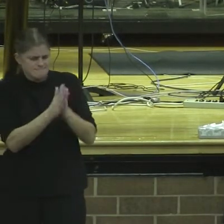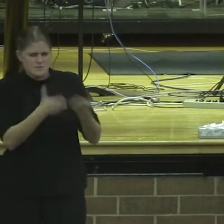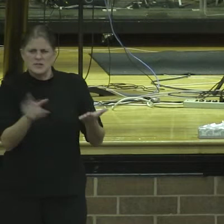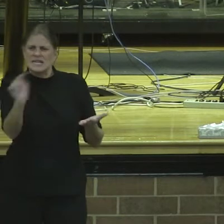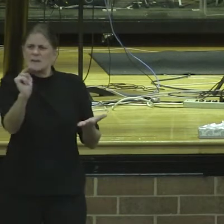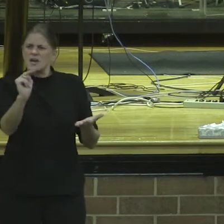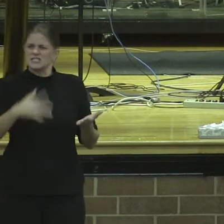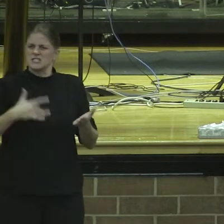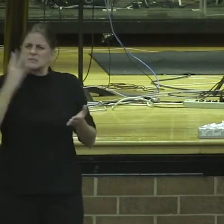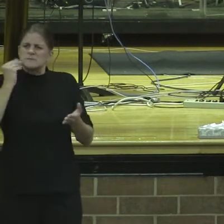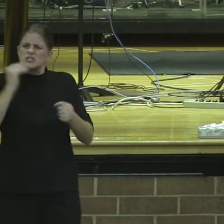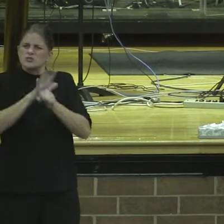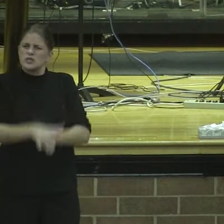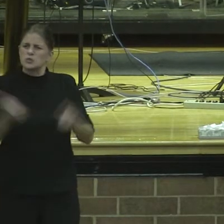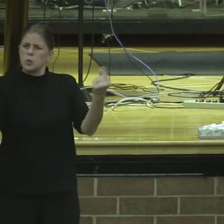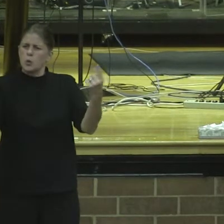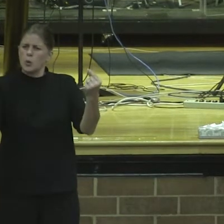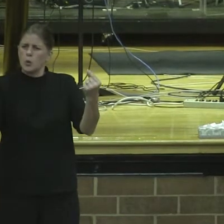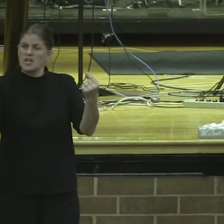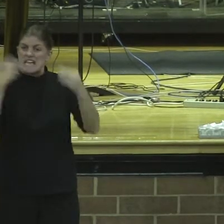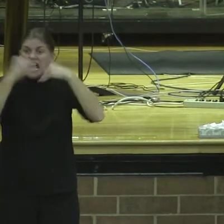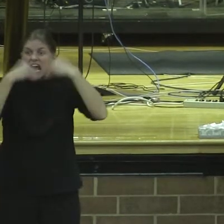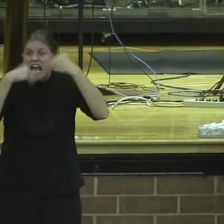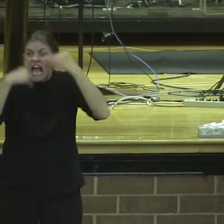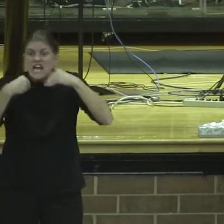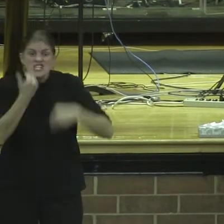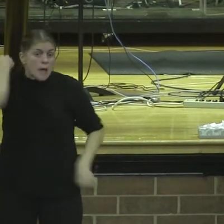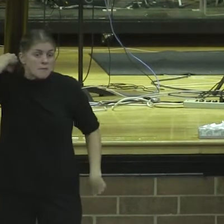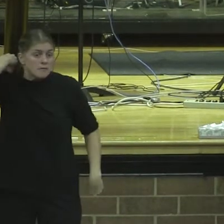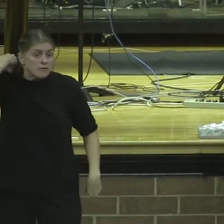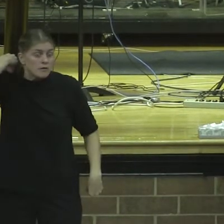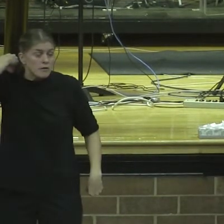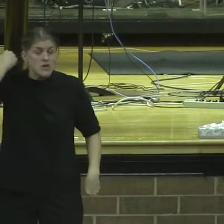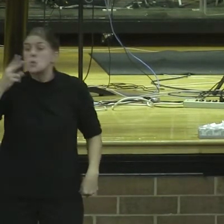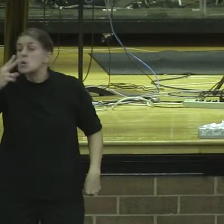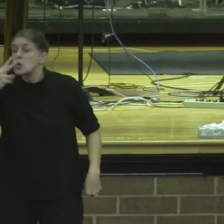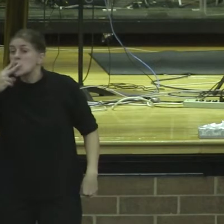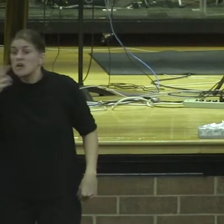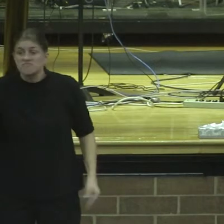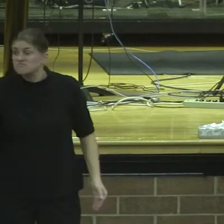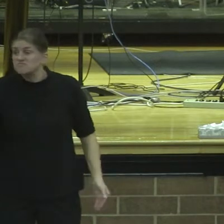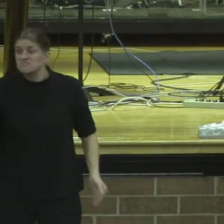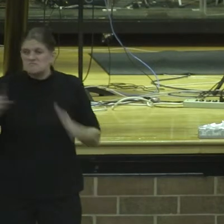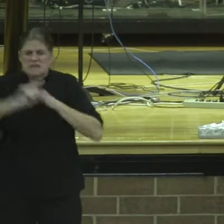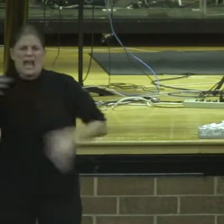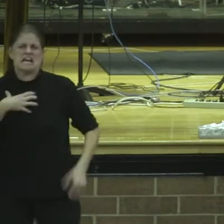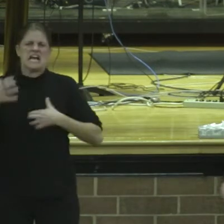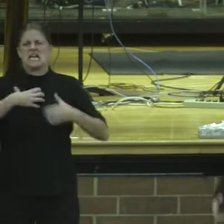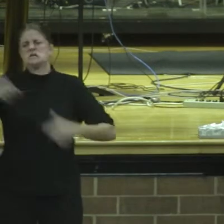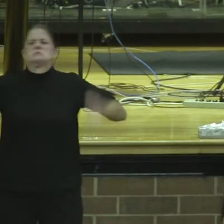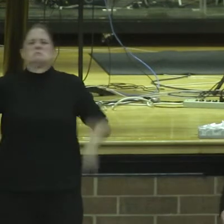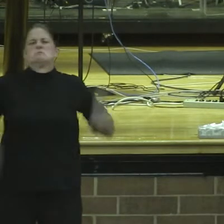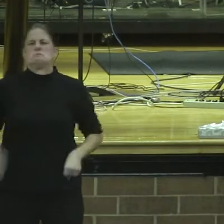go-to response was. It wasn't to eat his troubles away. It wasn't to go get a smoke. It wasn't to run and complain and stamp his